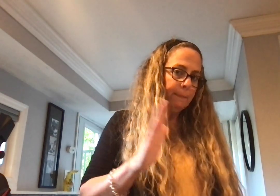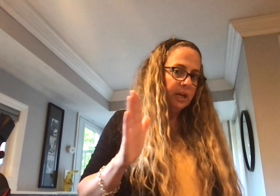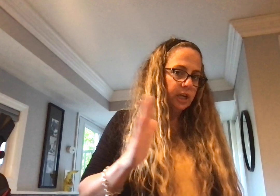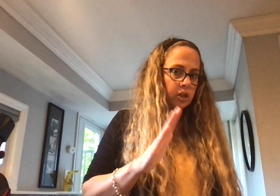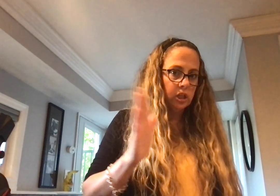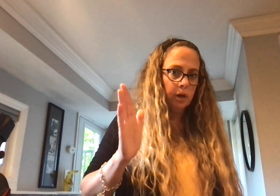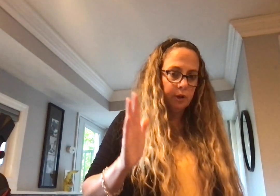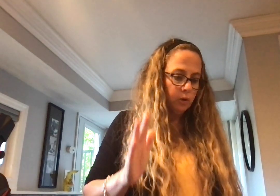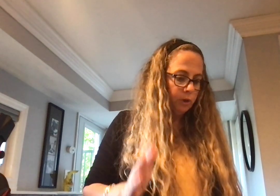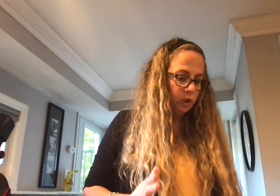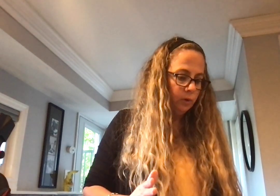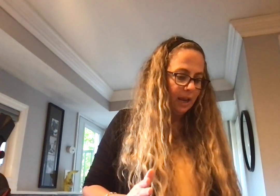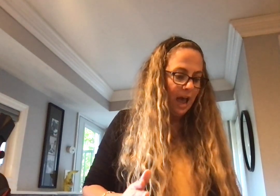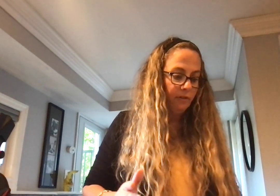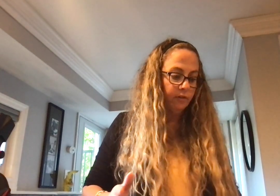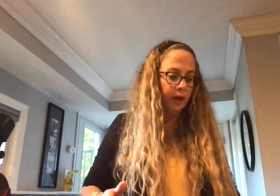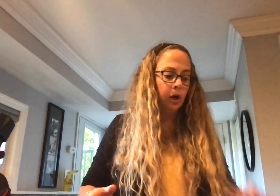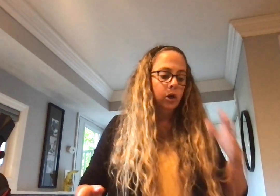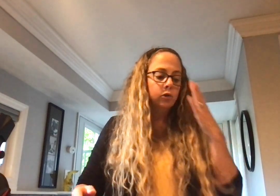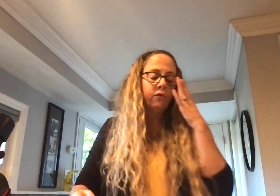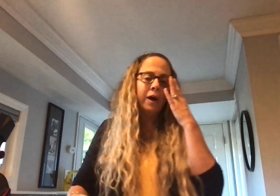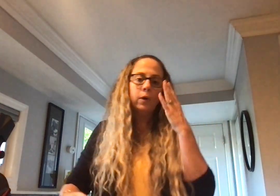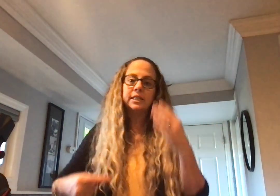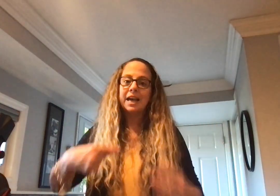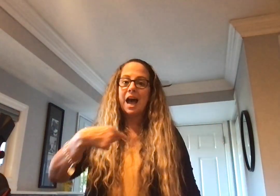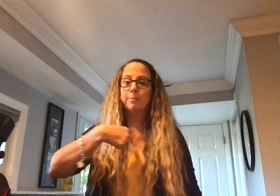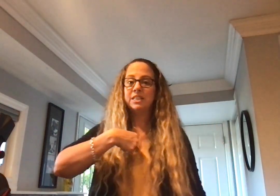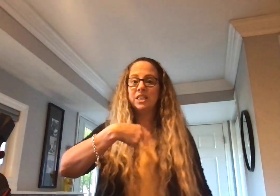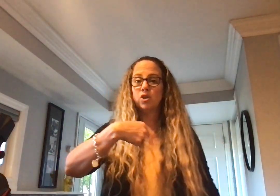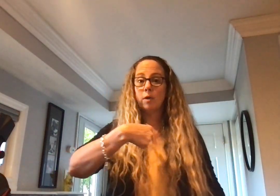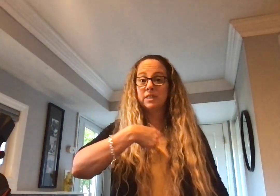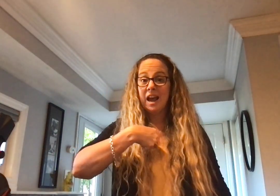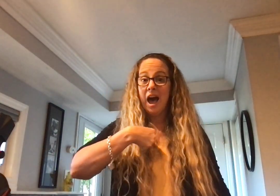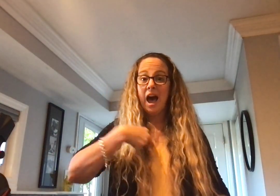to touch a little bit. So I'm going to do like half of it. So if I want to say I'm a teacher, I would say I,